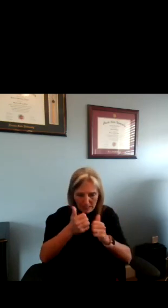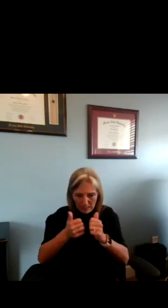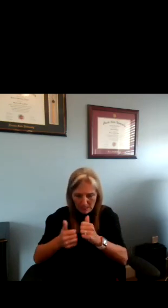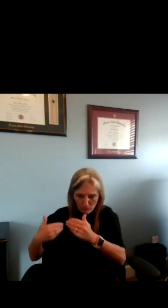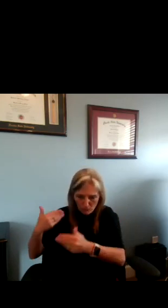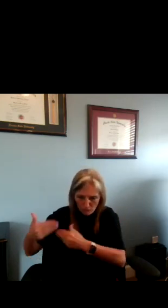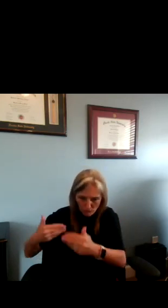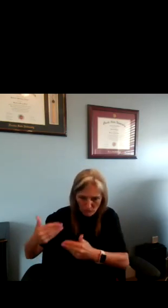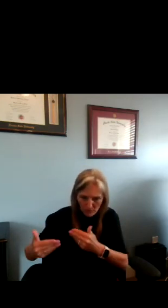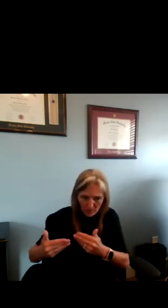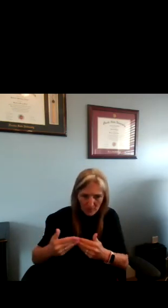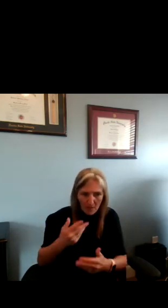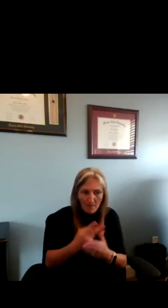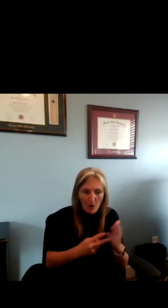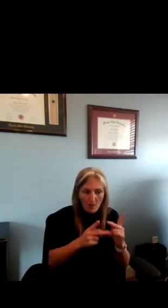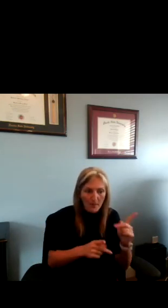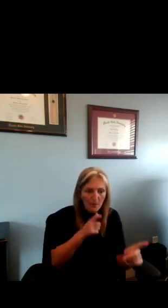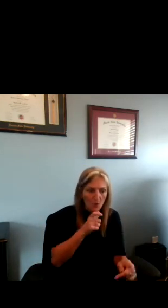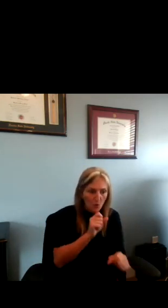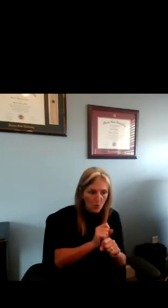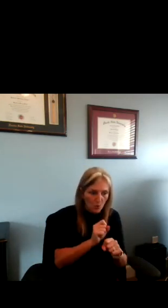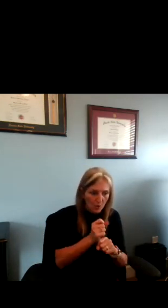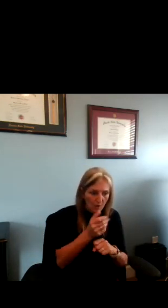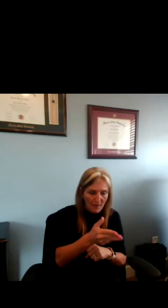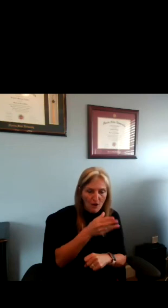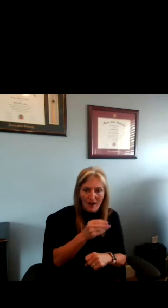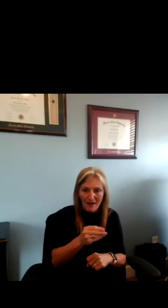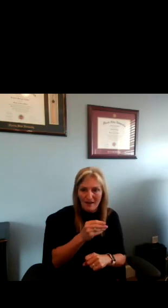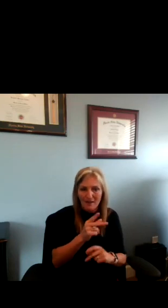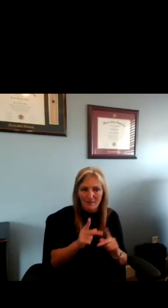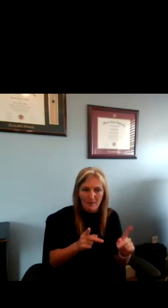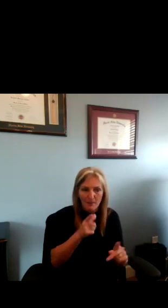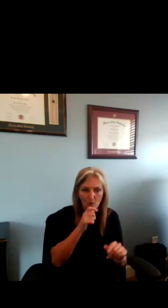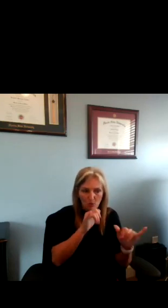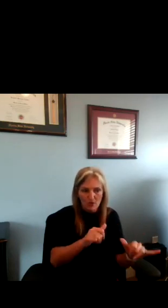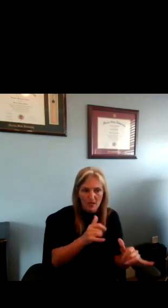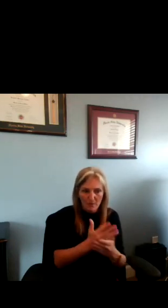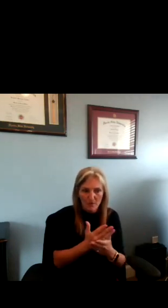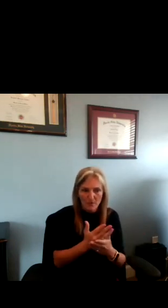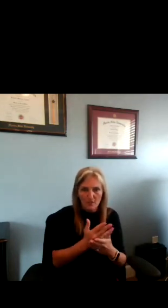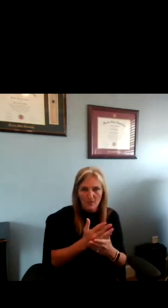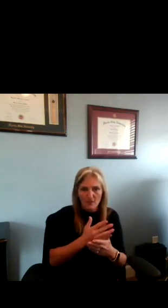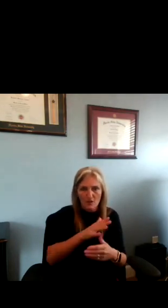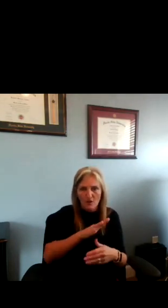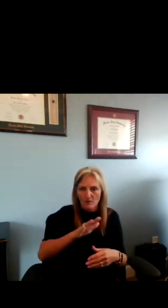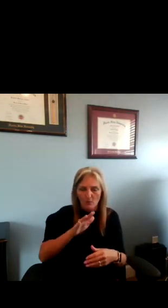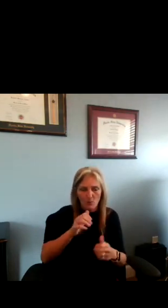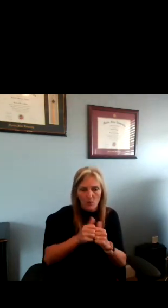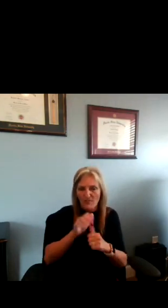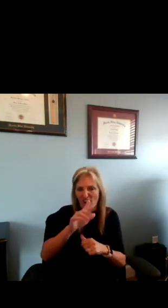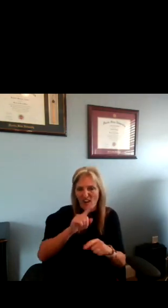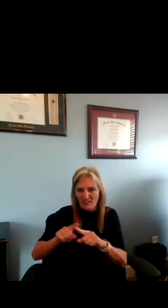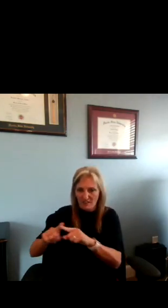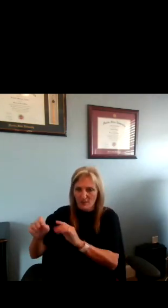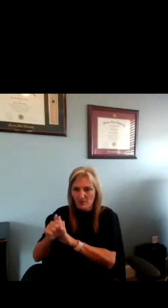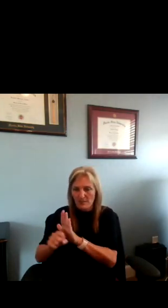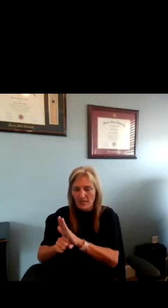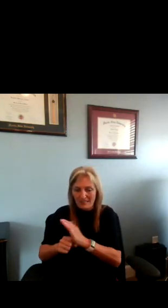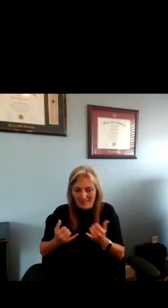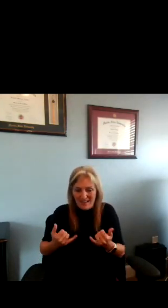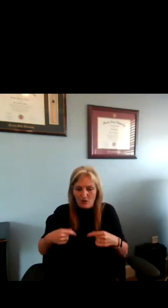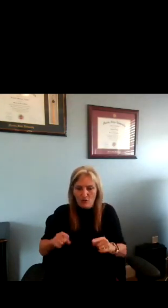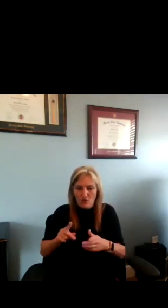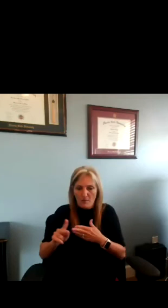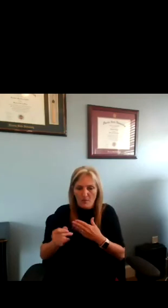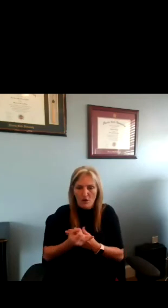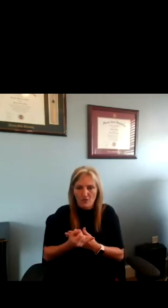both incarcerated people and staff and drawn from five different states in five different contexts. At this point in the project, our states